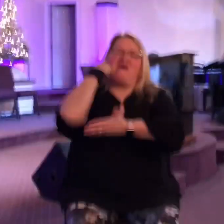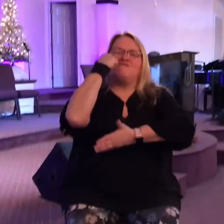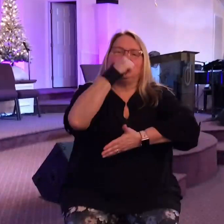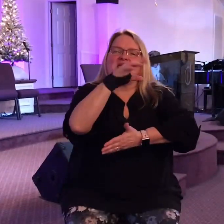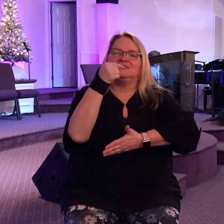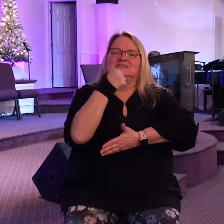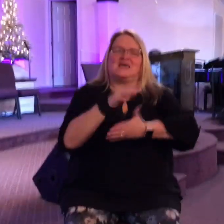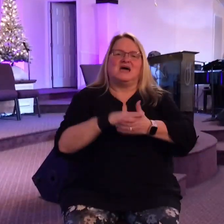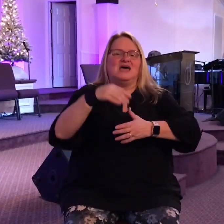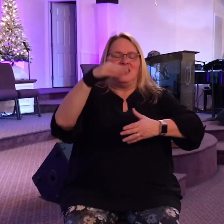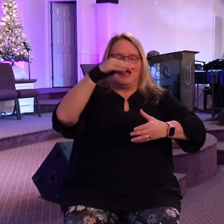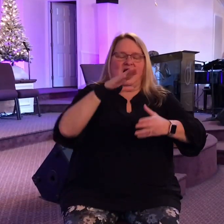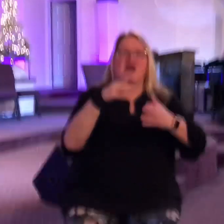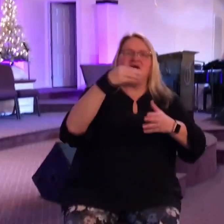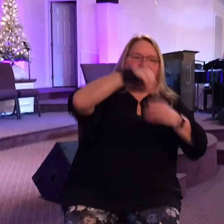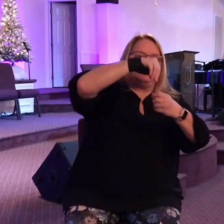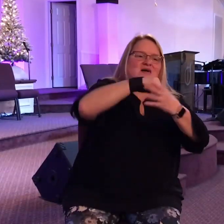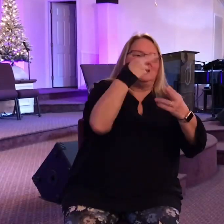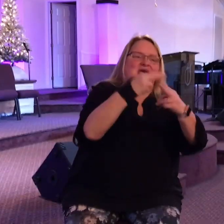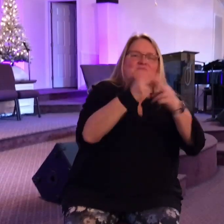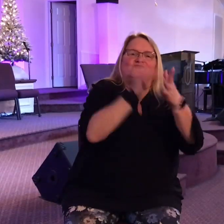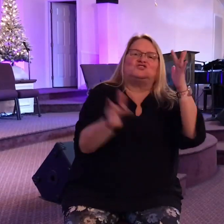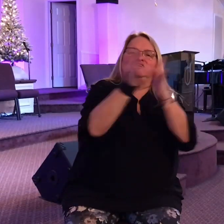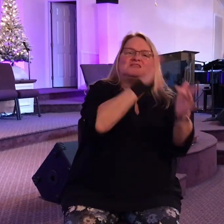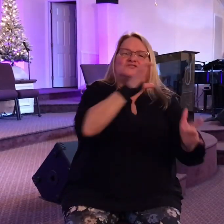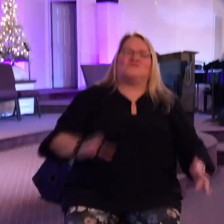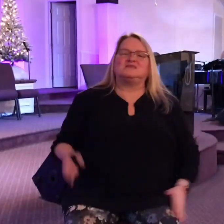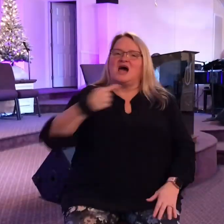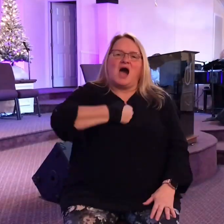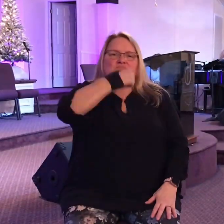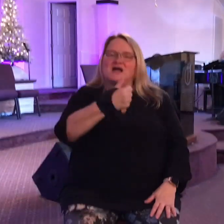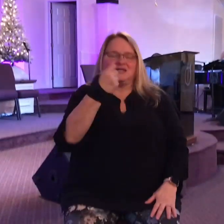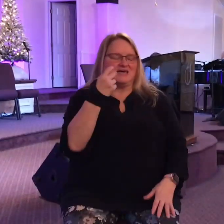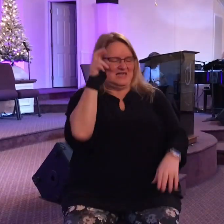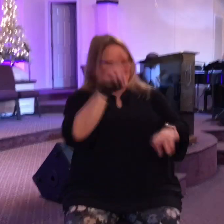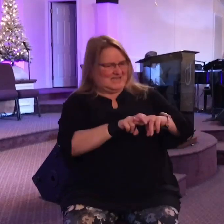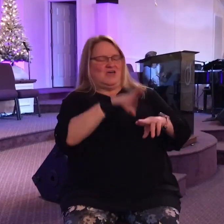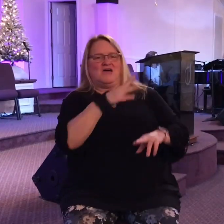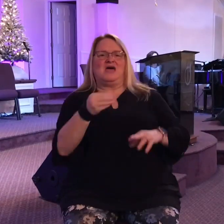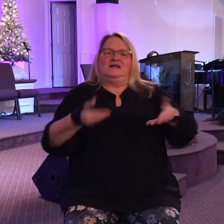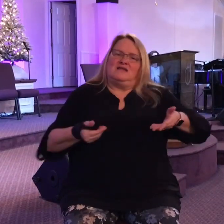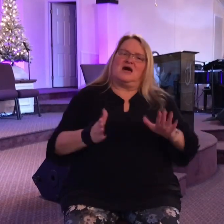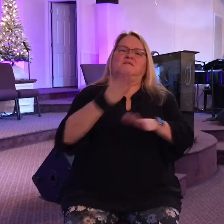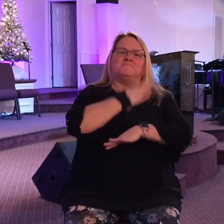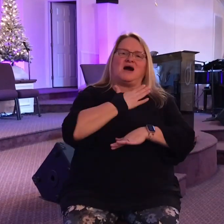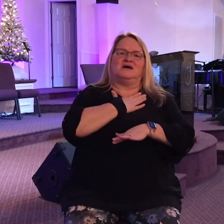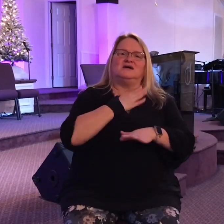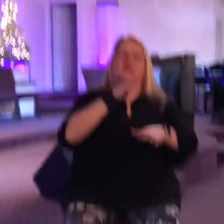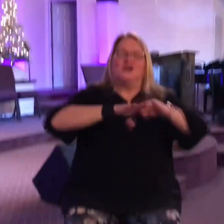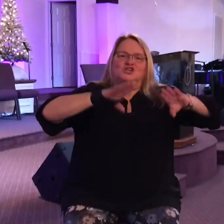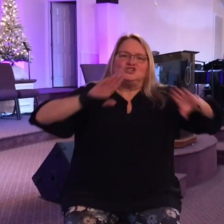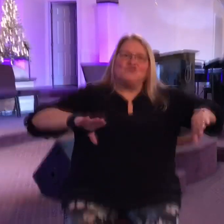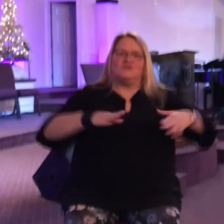watch my baby be an alcoholic. I ain't going to sit here and watch my husband fall away. I ain't going to sit here, devil, and let you have